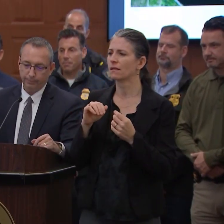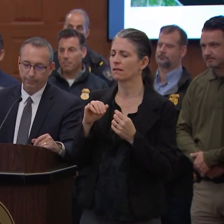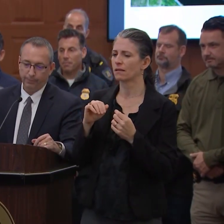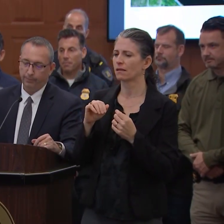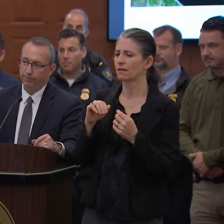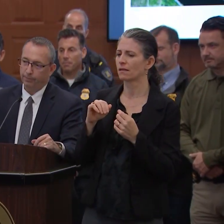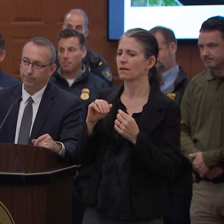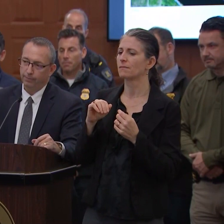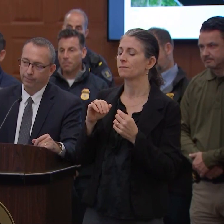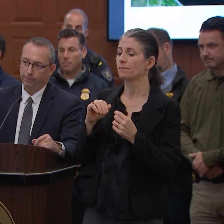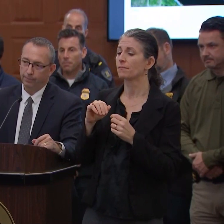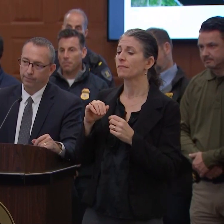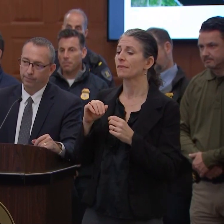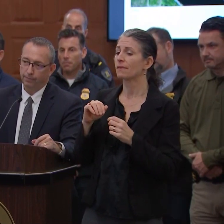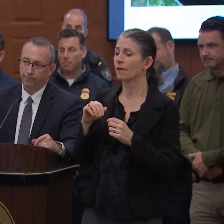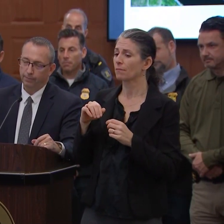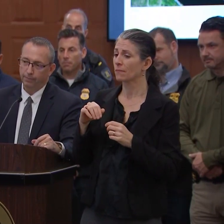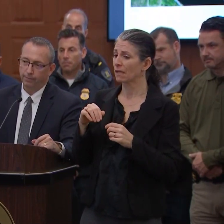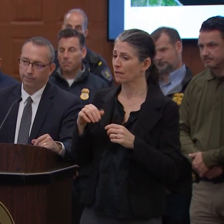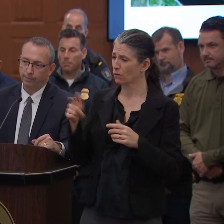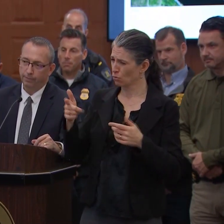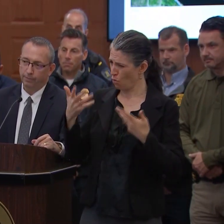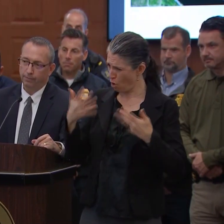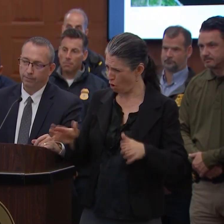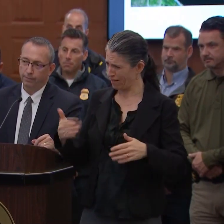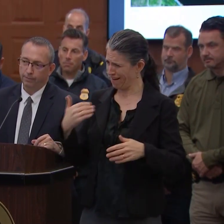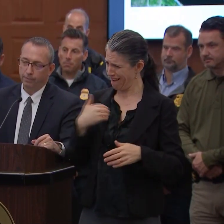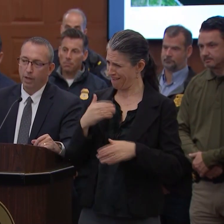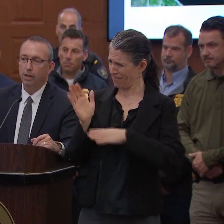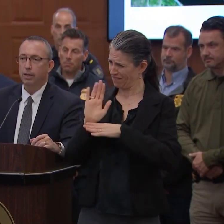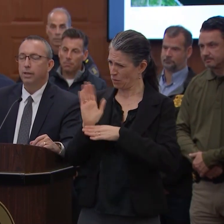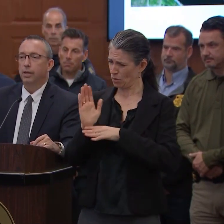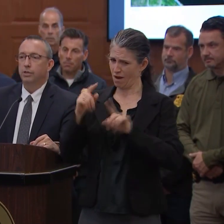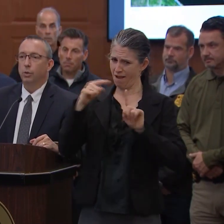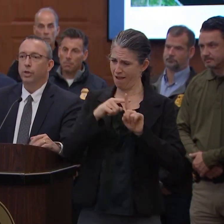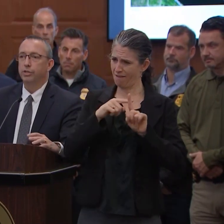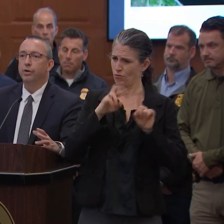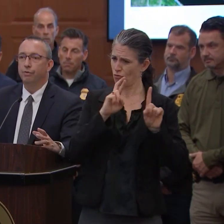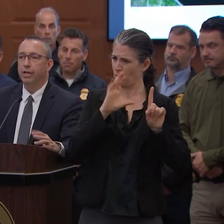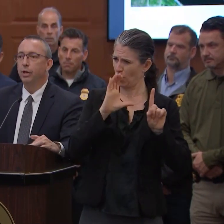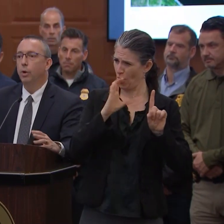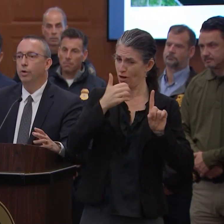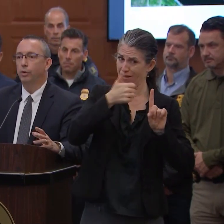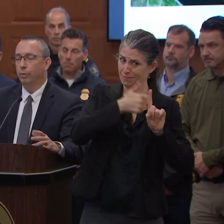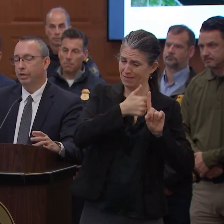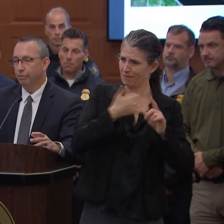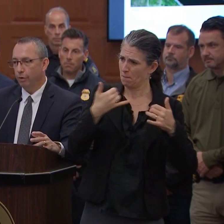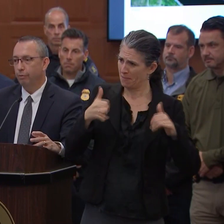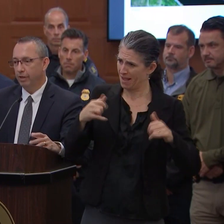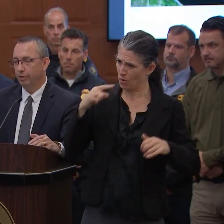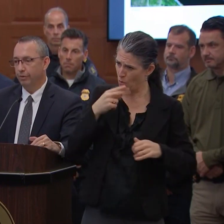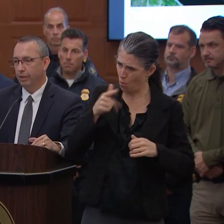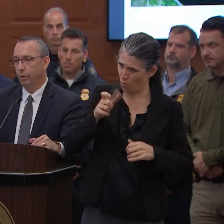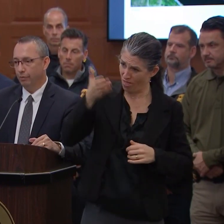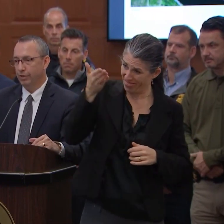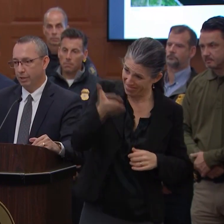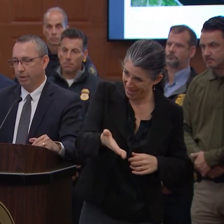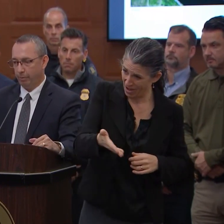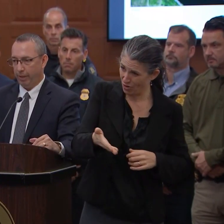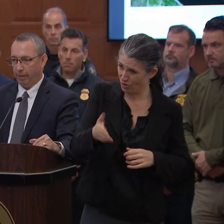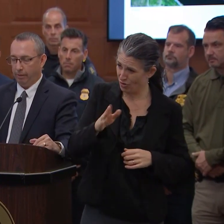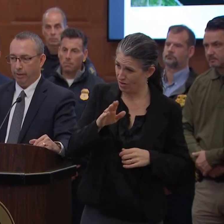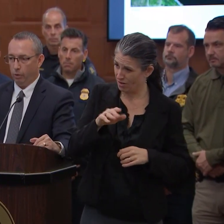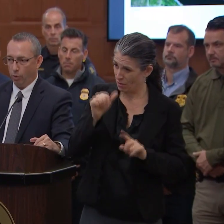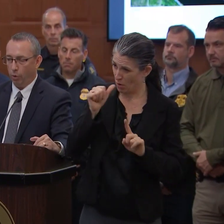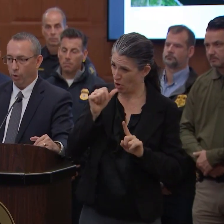or there's video of the suspect playing cornhole at the bar? So is there video, or can we confirm that there's video of the